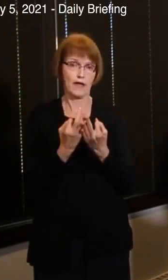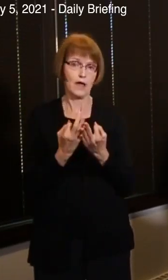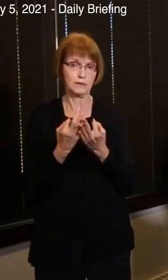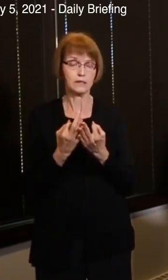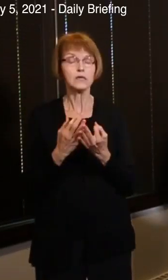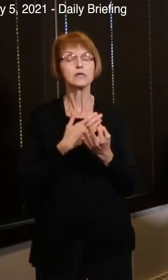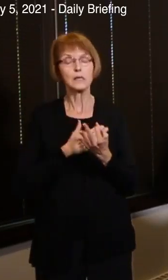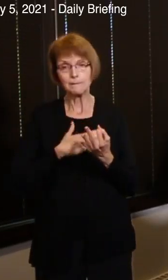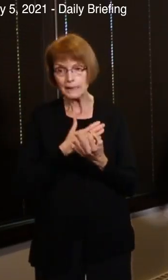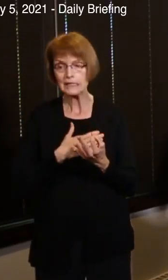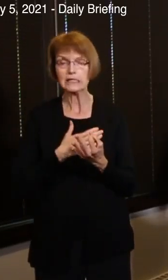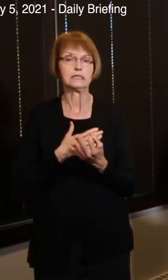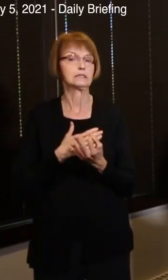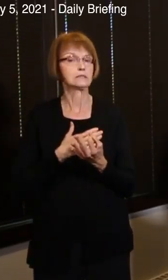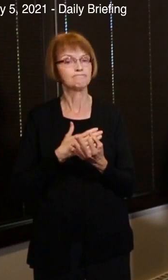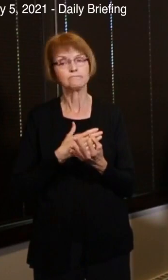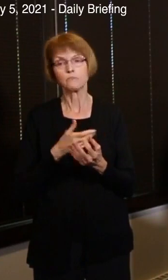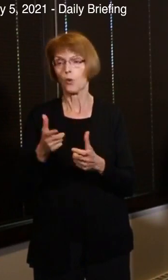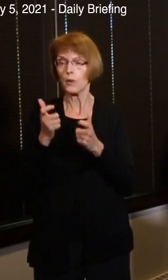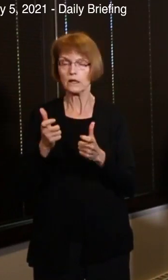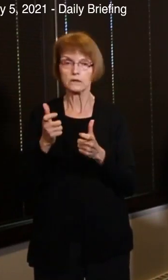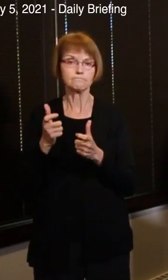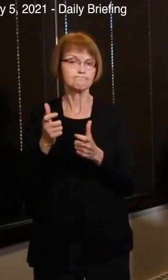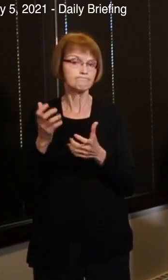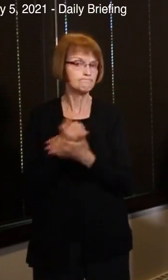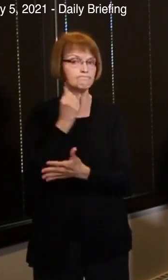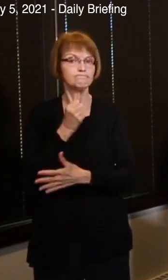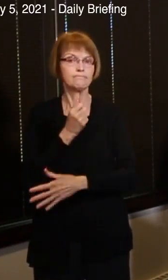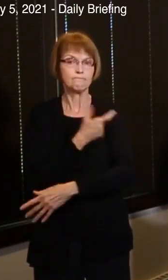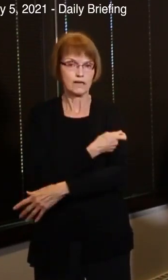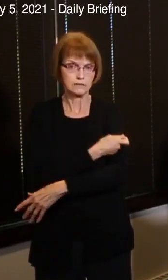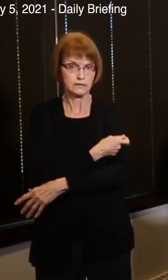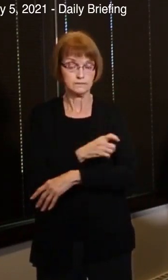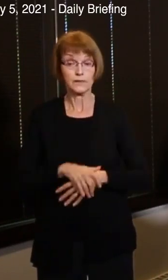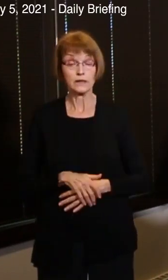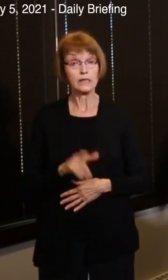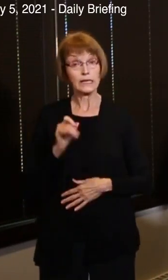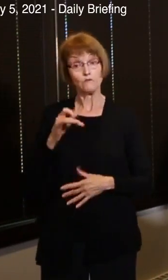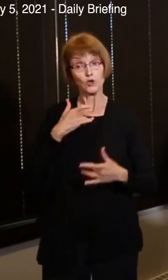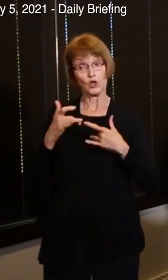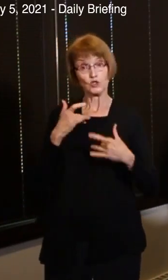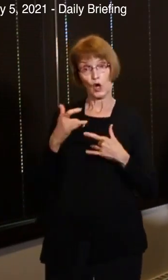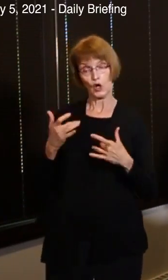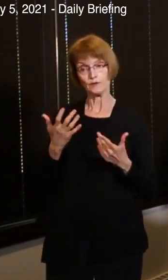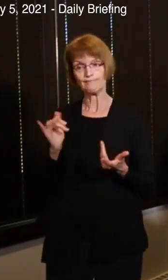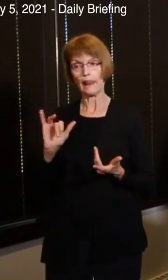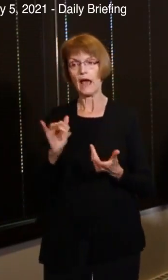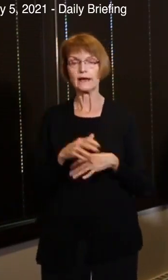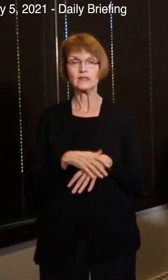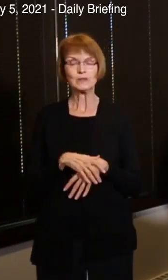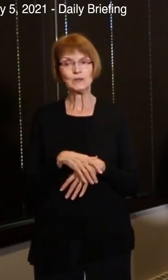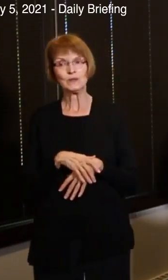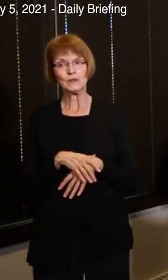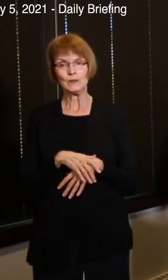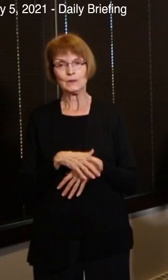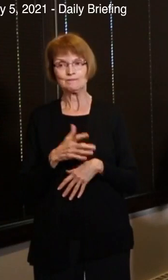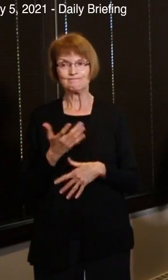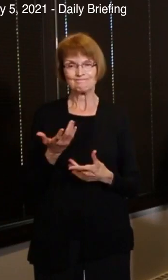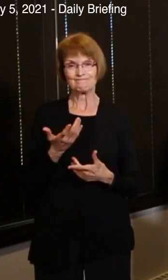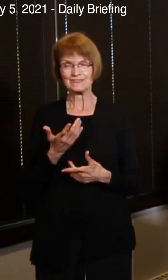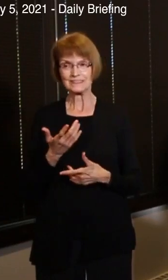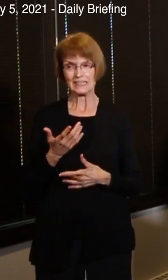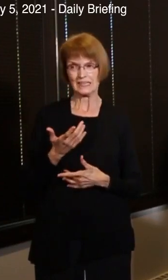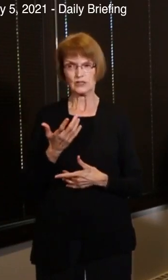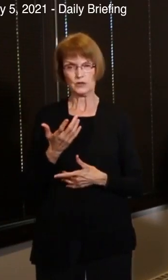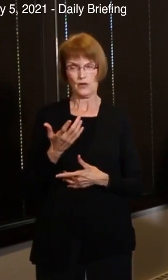get vaccinated as soon as you can. Now, if you're concerned about things like you feel like the vaccine